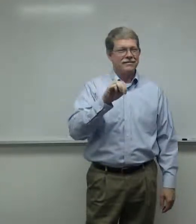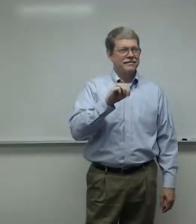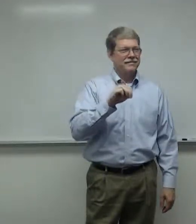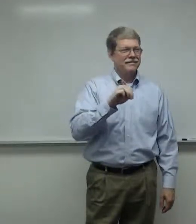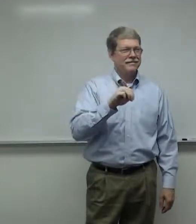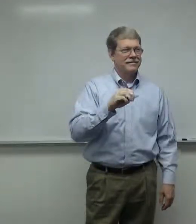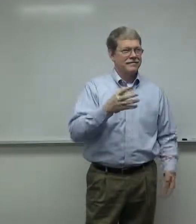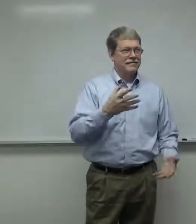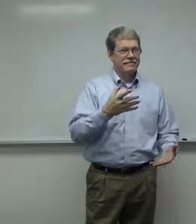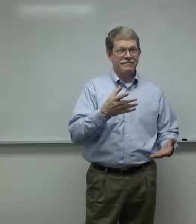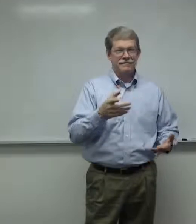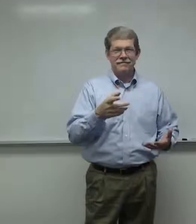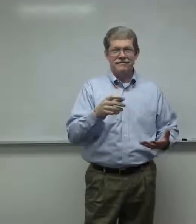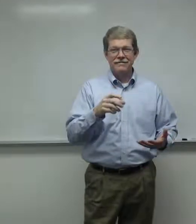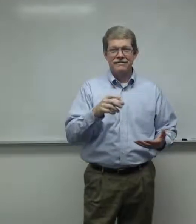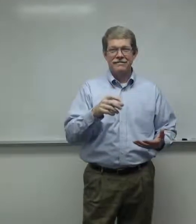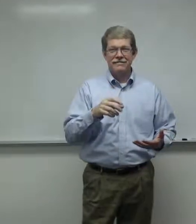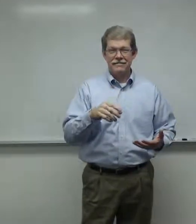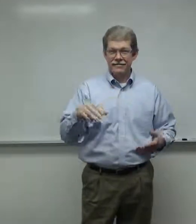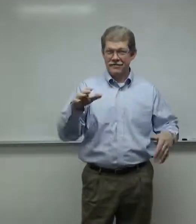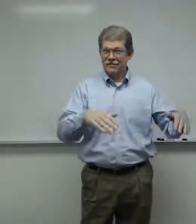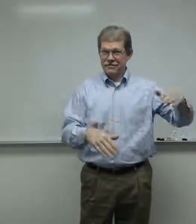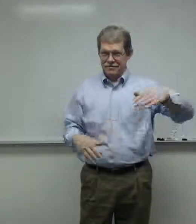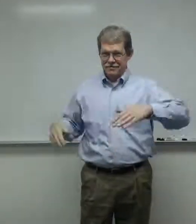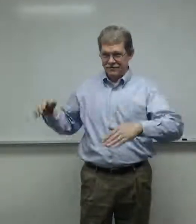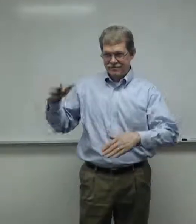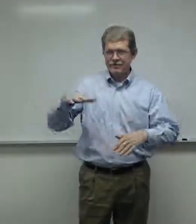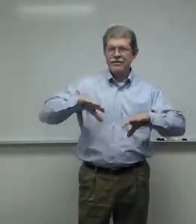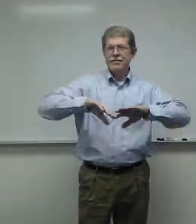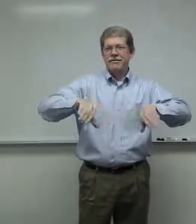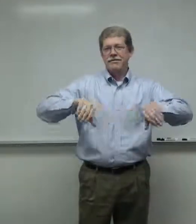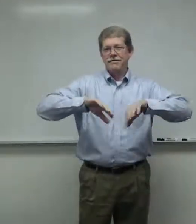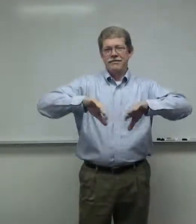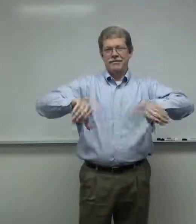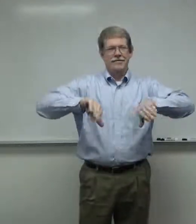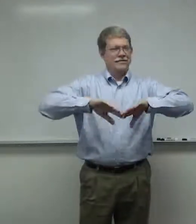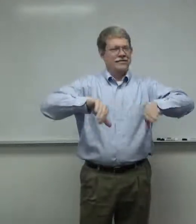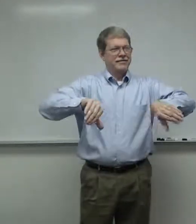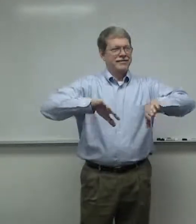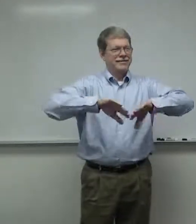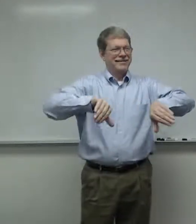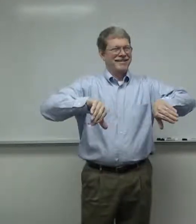Swim. Guesses? Could be swim or swim.